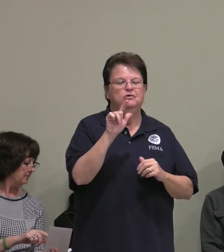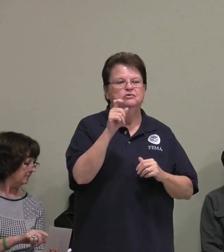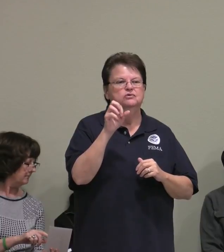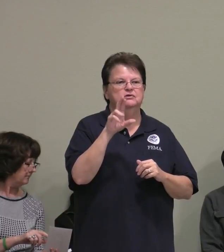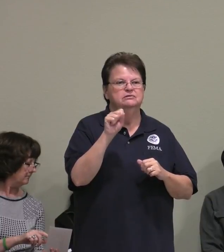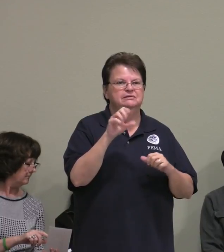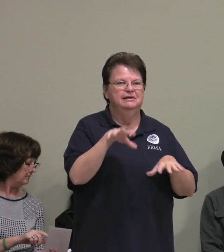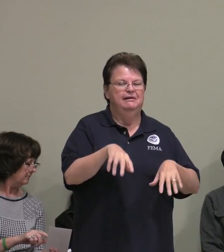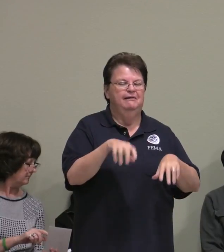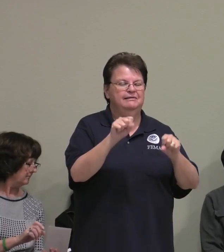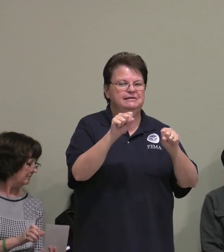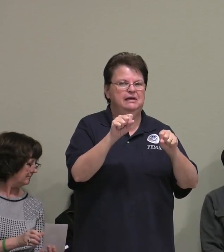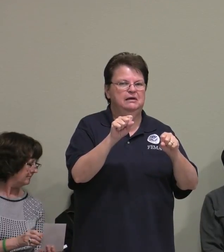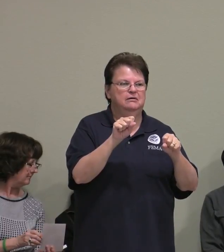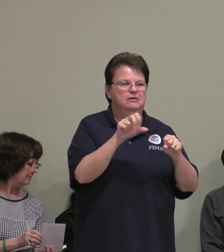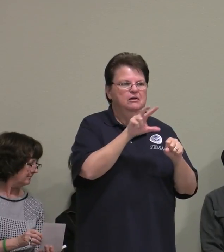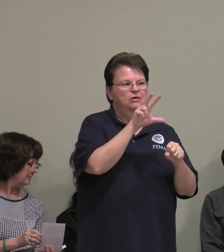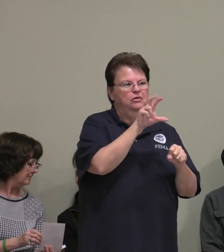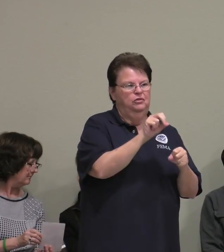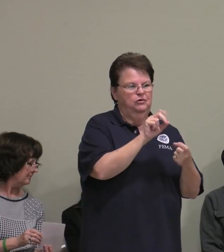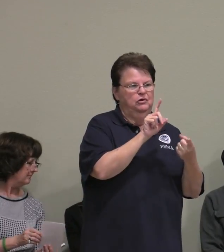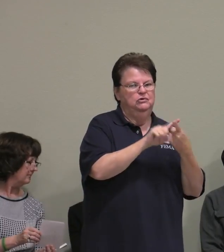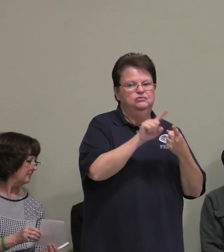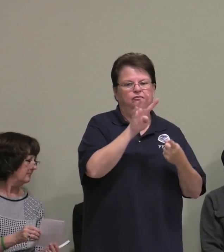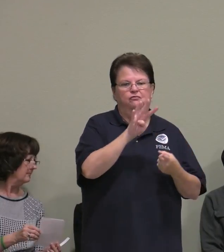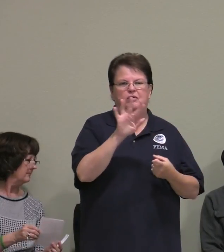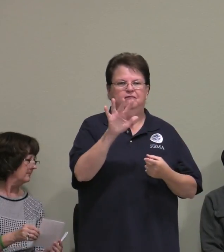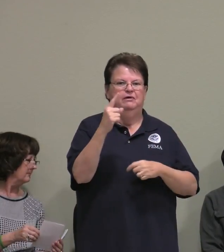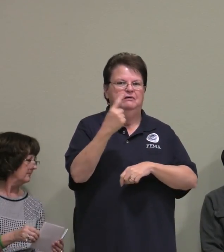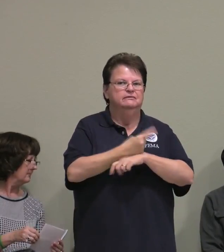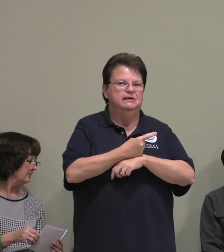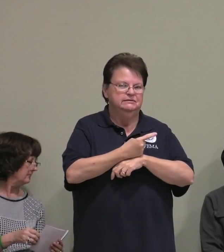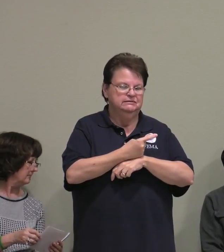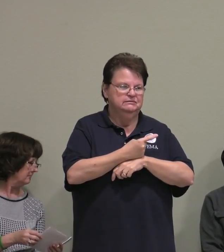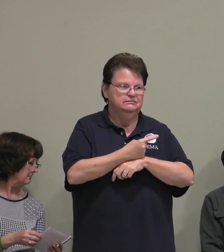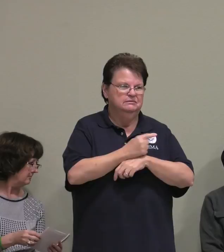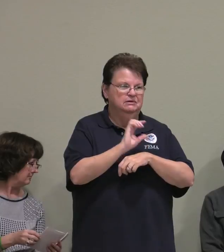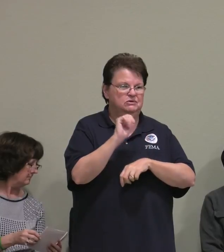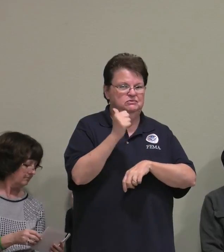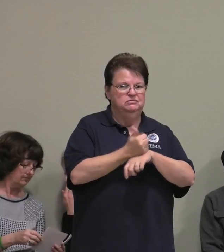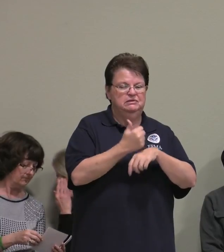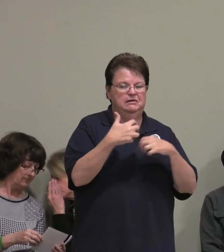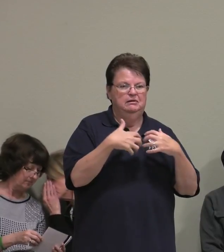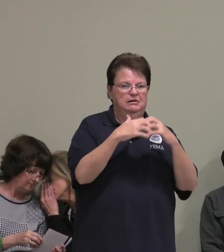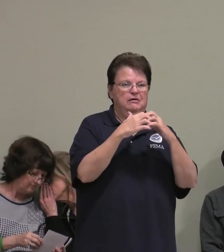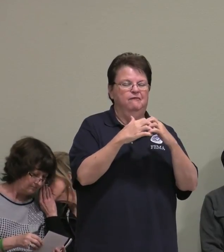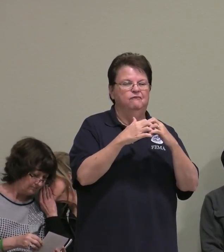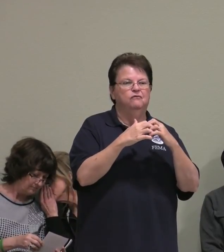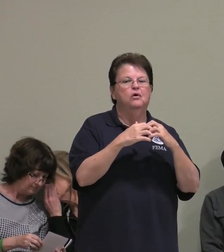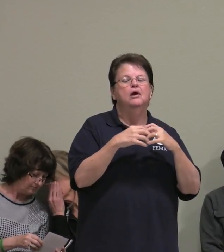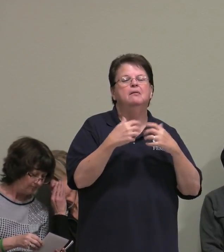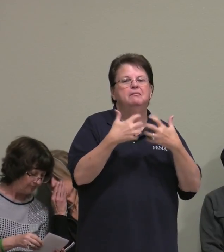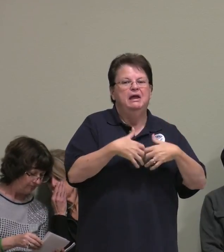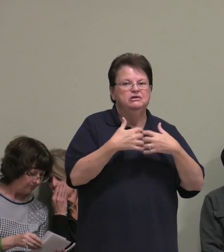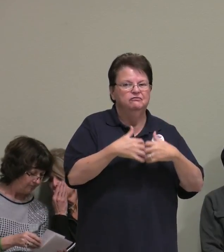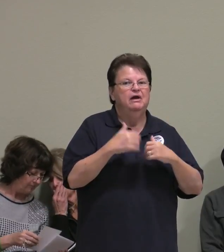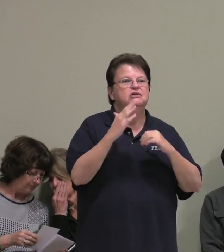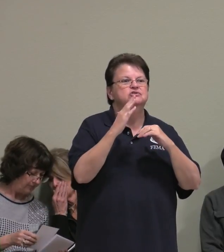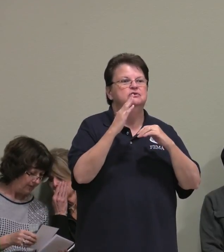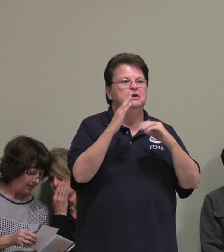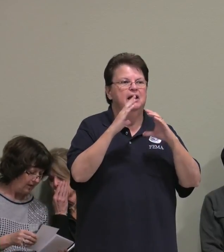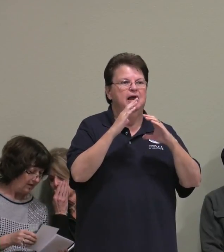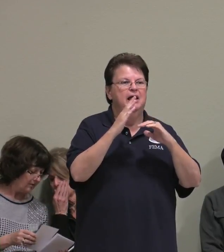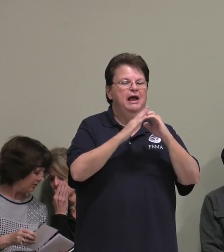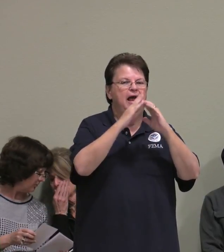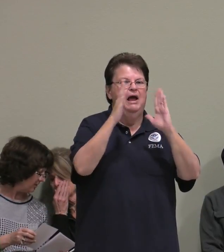take anywhere from 30 to 45 days. To build a site for manufactured housing units could take